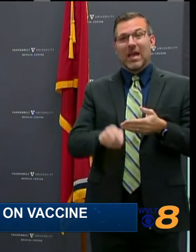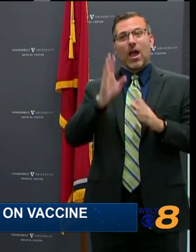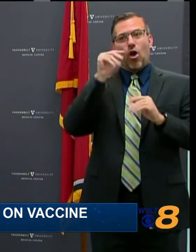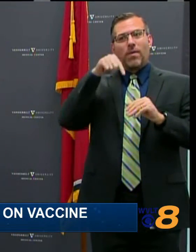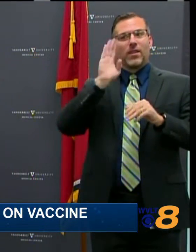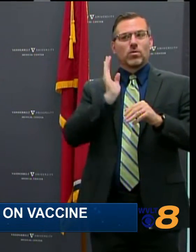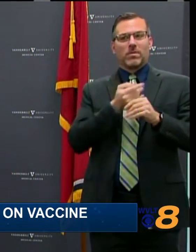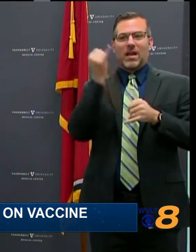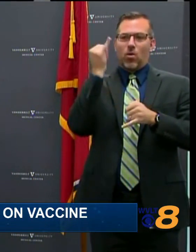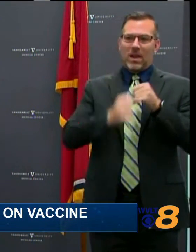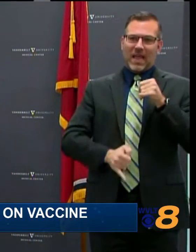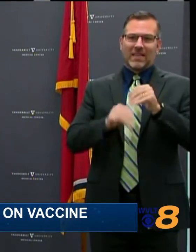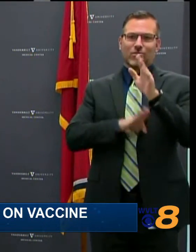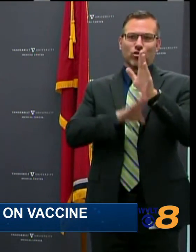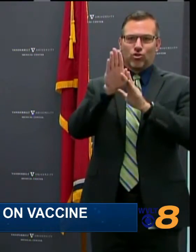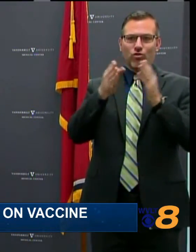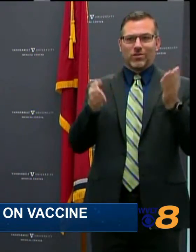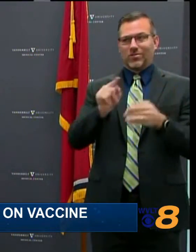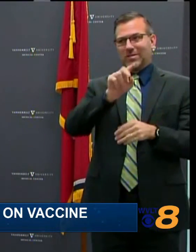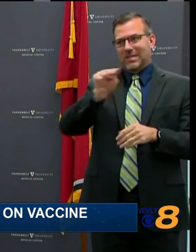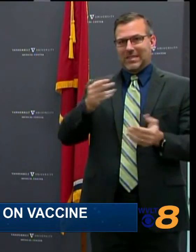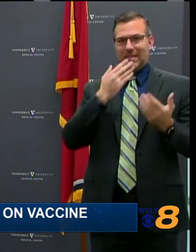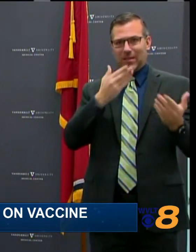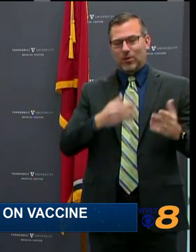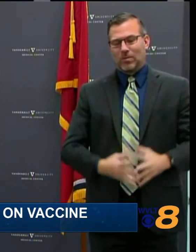Tennessee. Thank you.